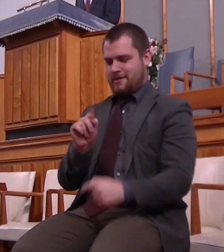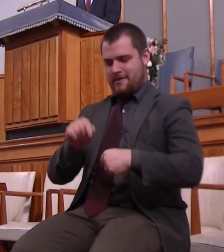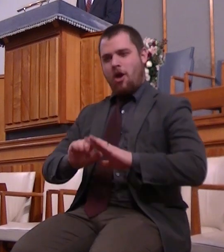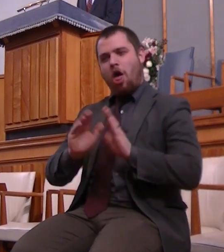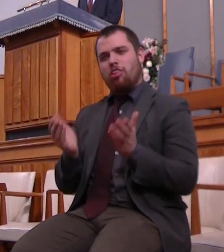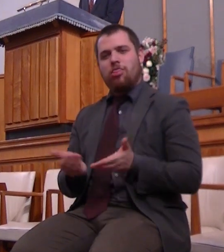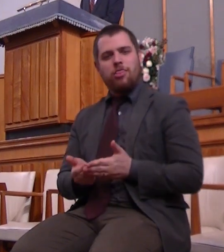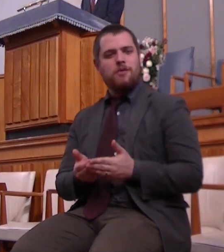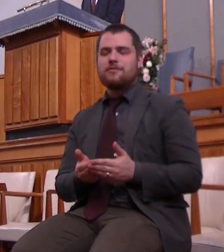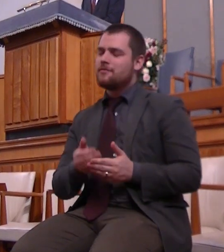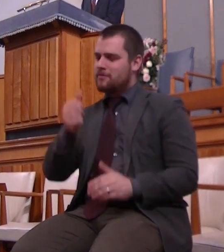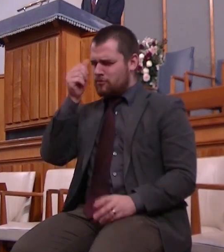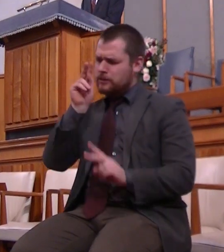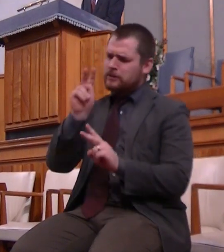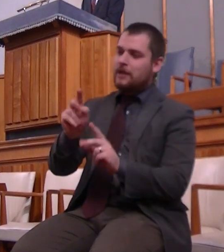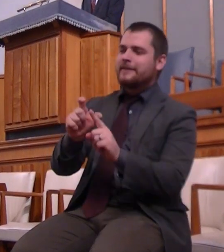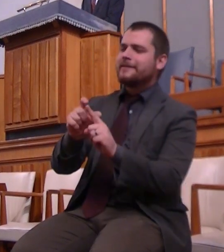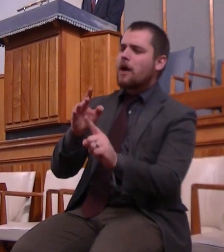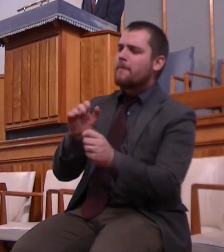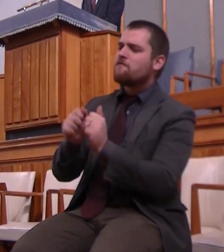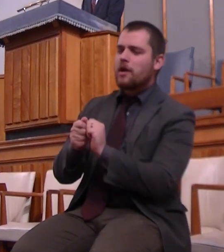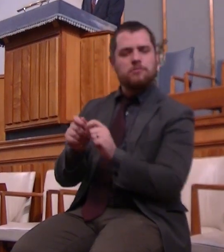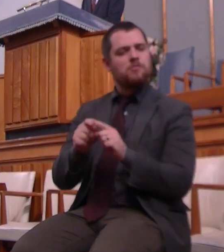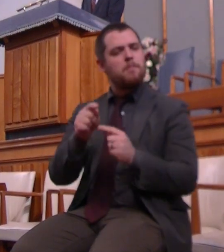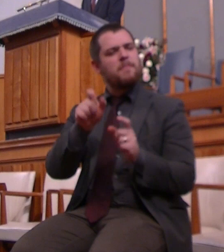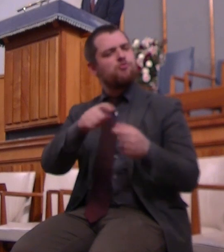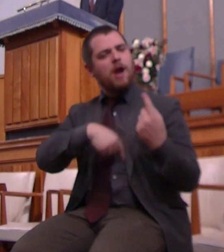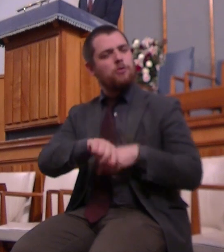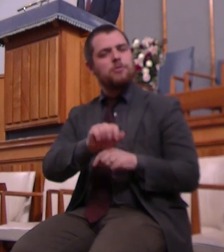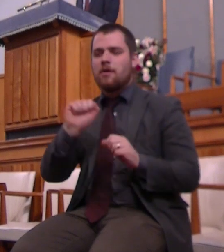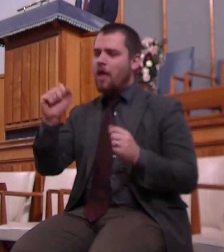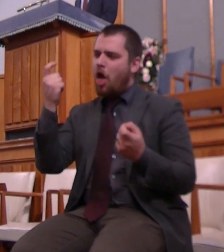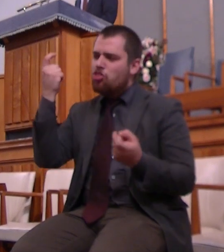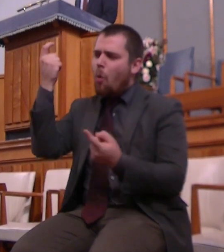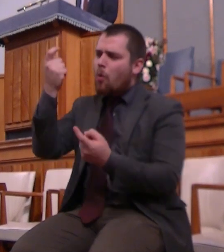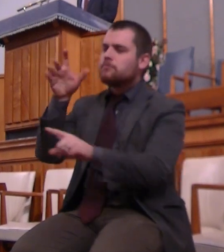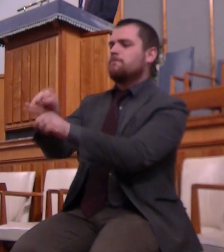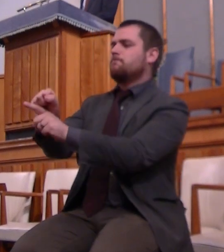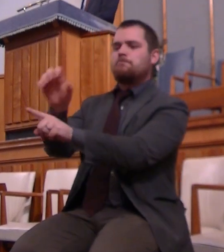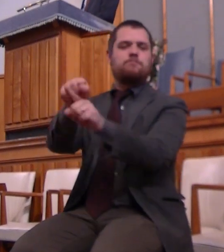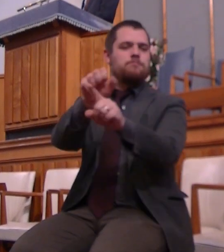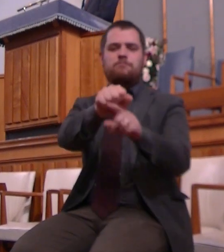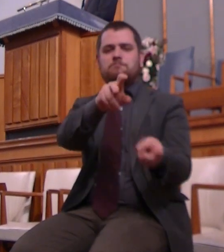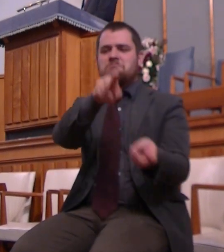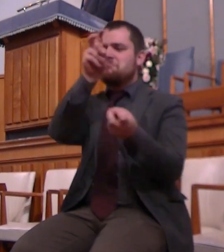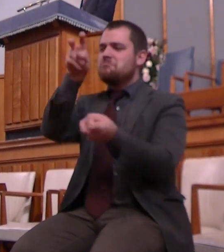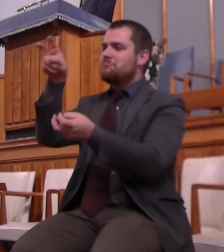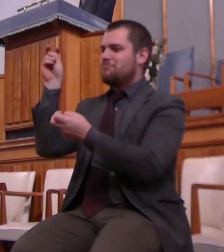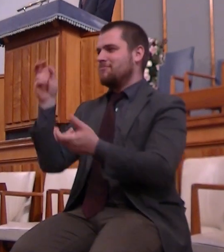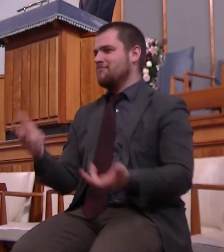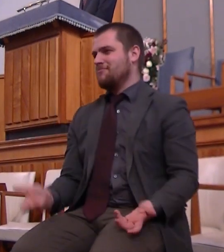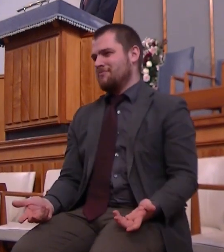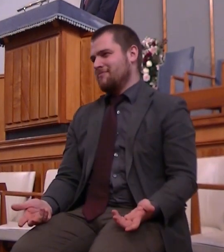thoughts of his disciples and those around him. There was a very famous case before